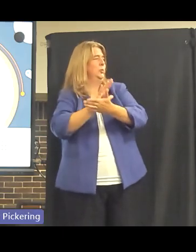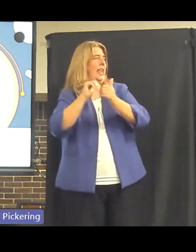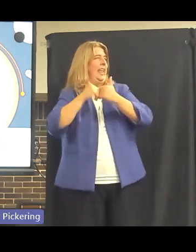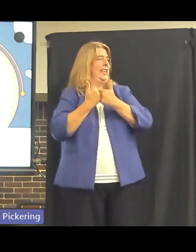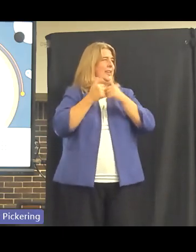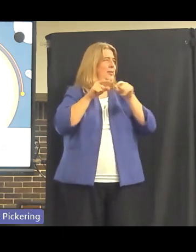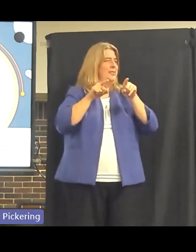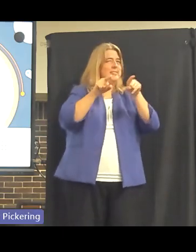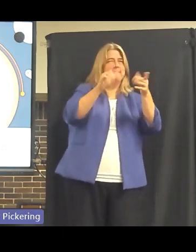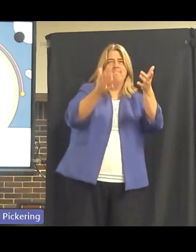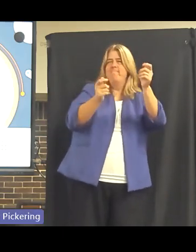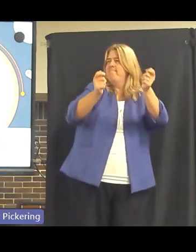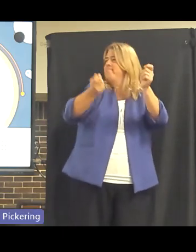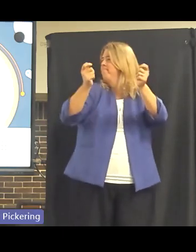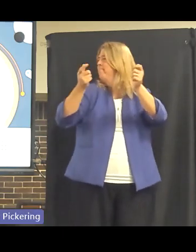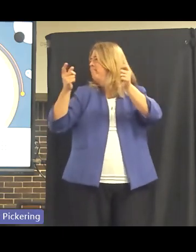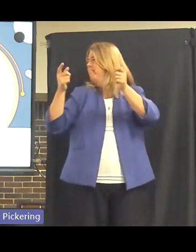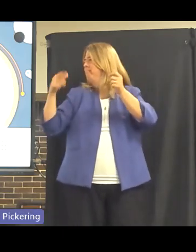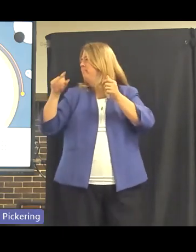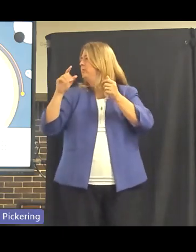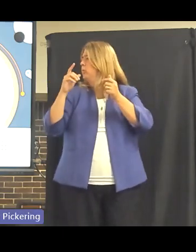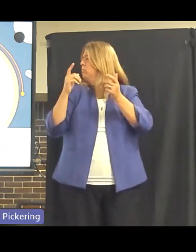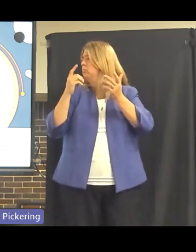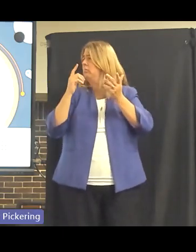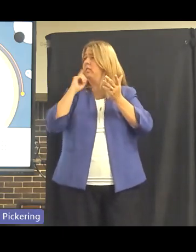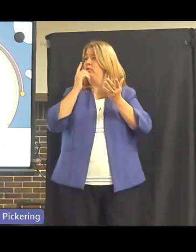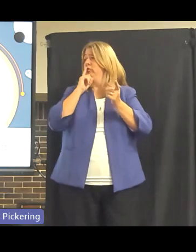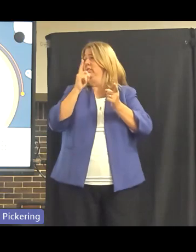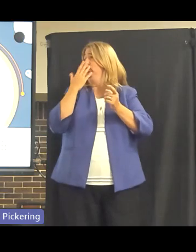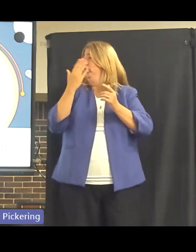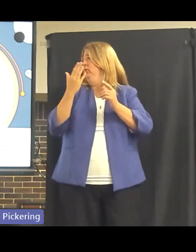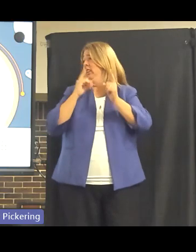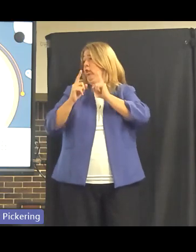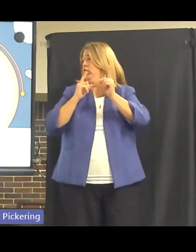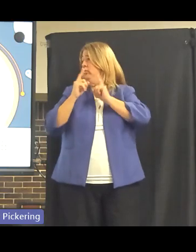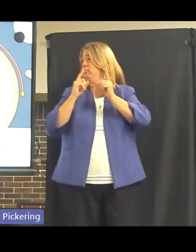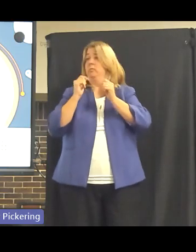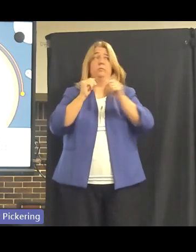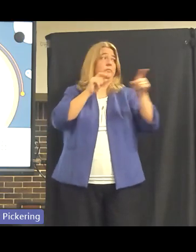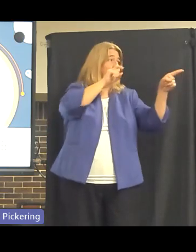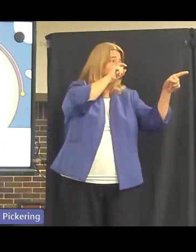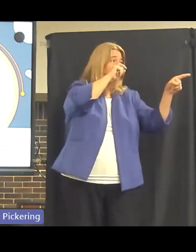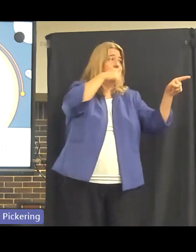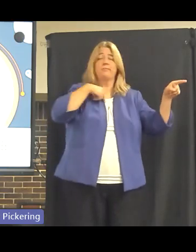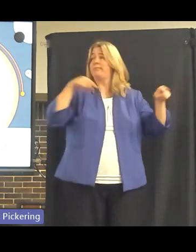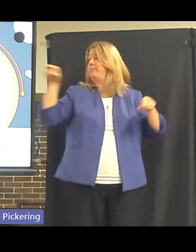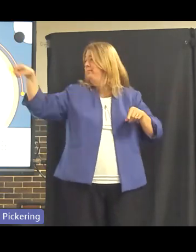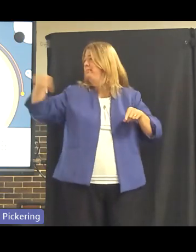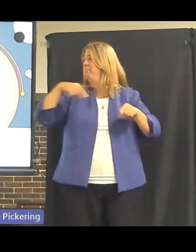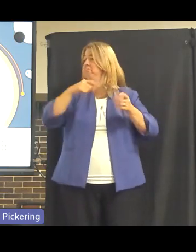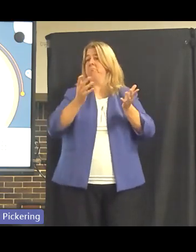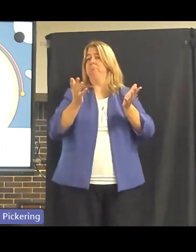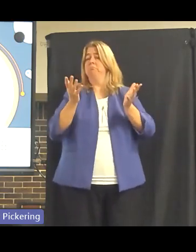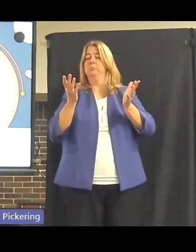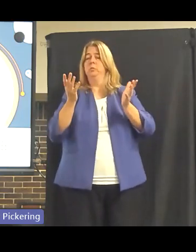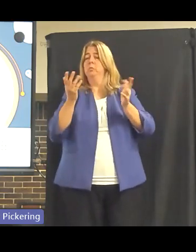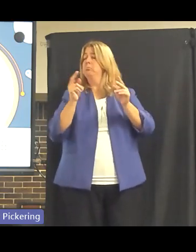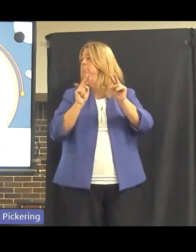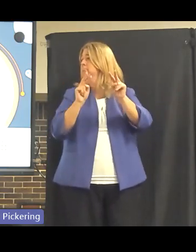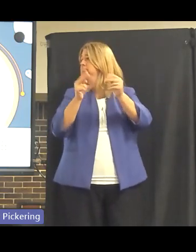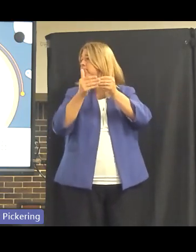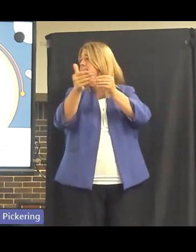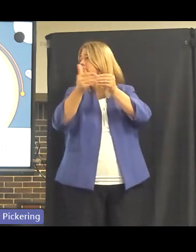And we are a state agency, but we are also a school. So how can we modify some things to make sure that it's most effective? So I